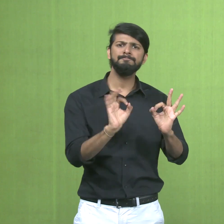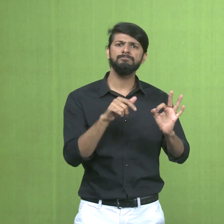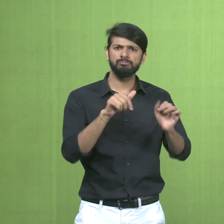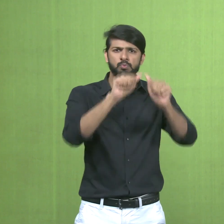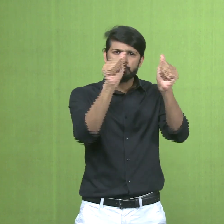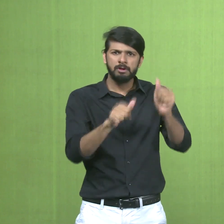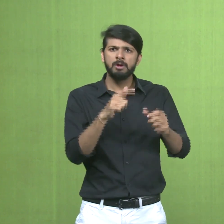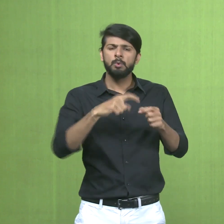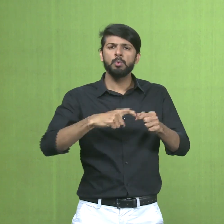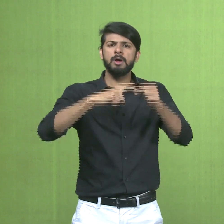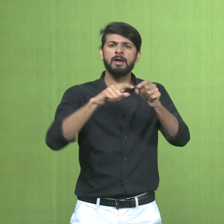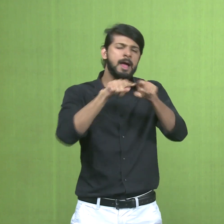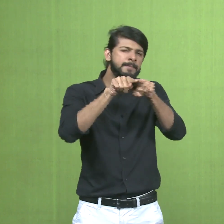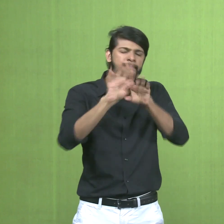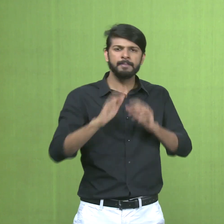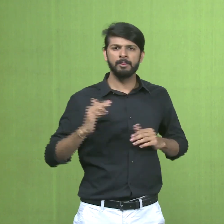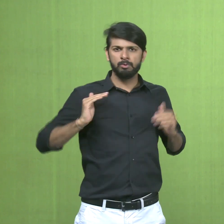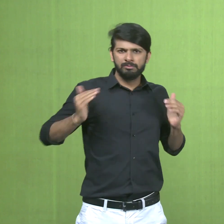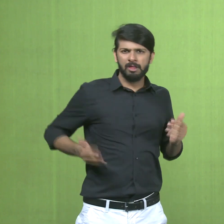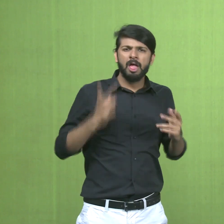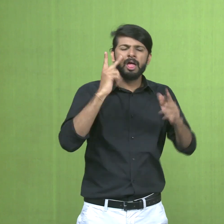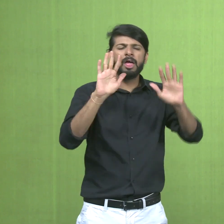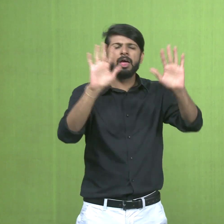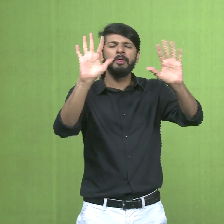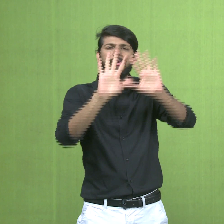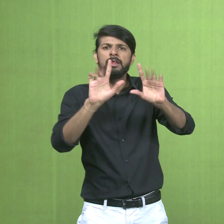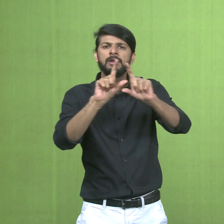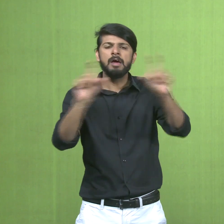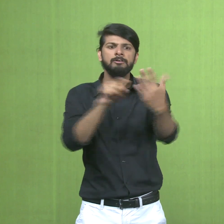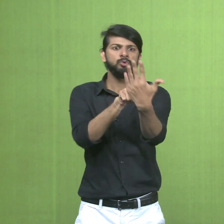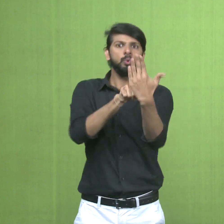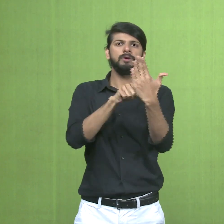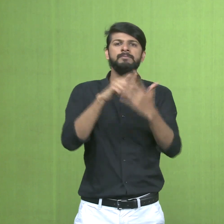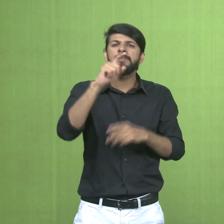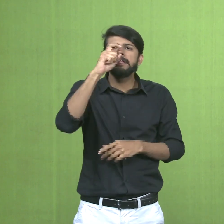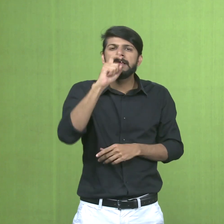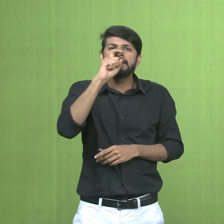a particular effect, which is light and shade effect,